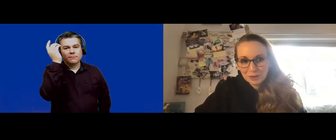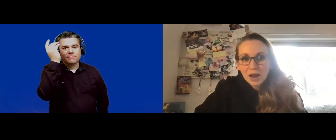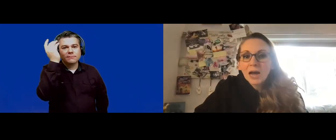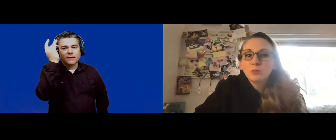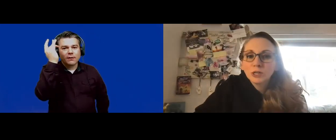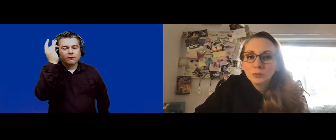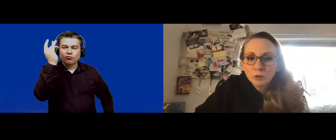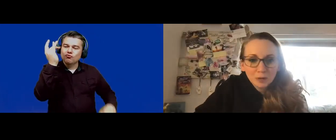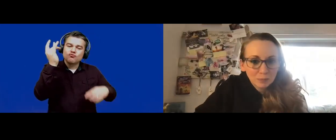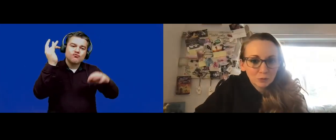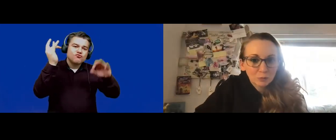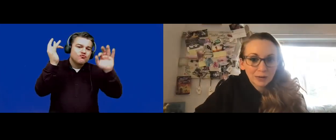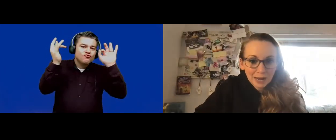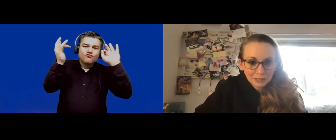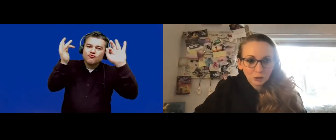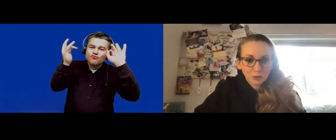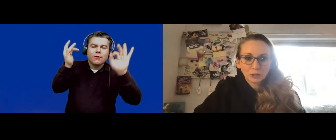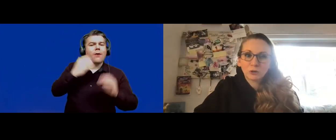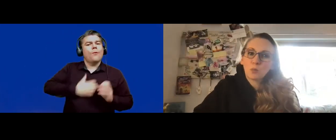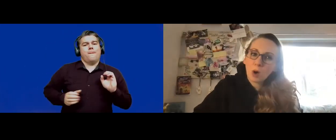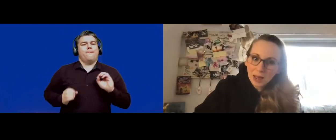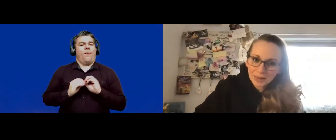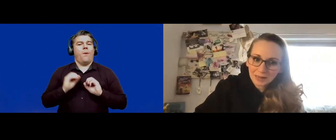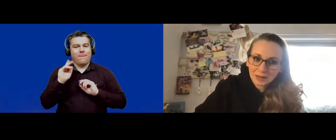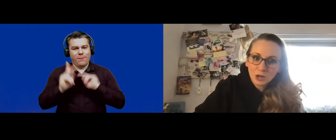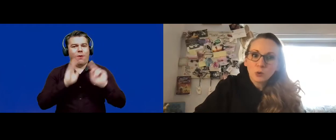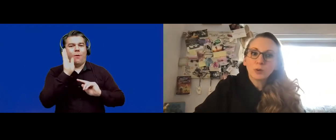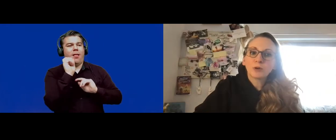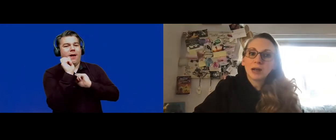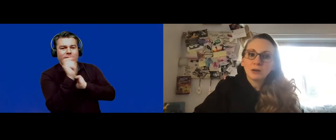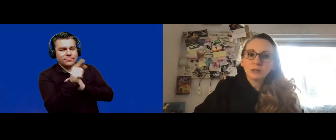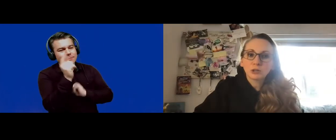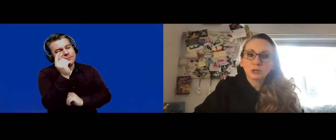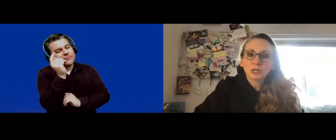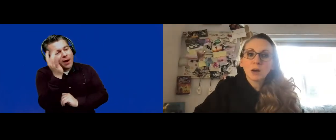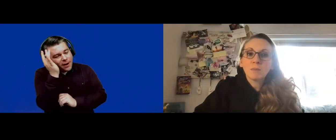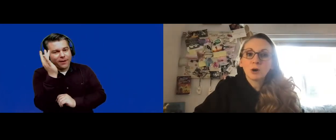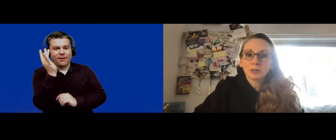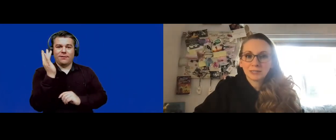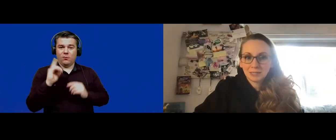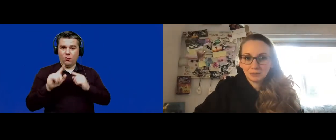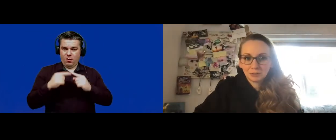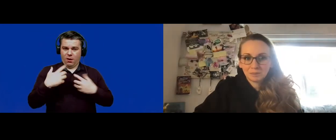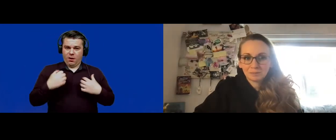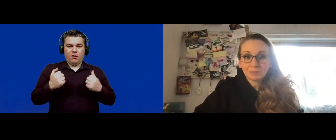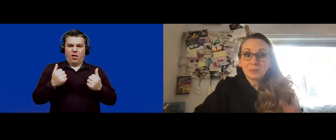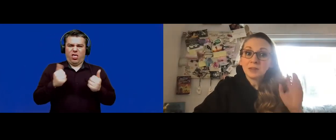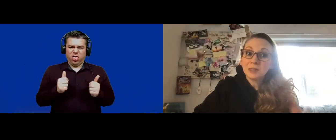genius. I wish more people would ask the question why when their health starts to come apart at the